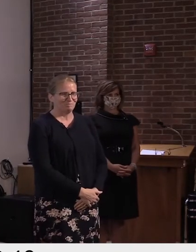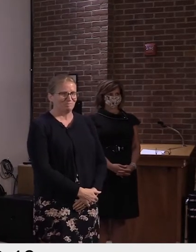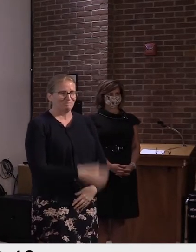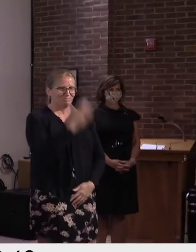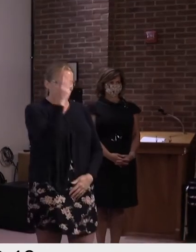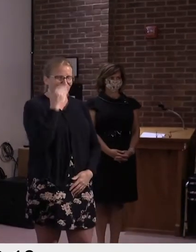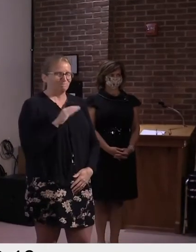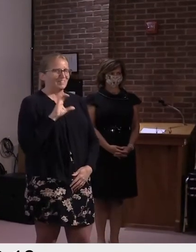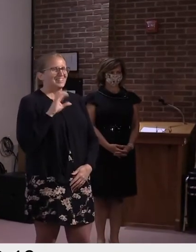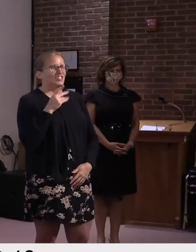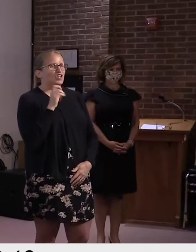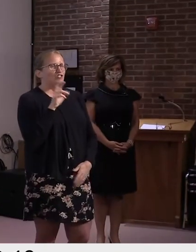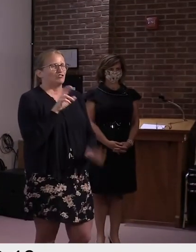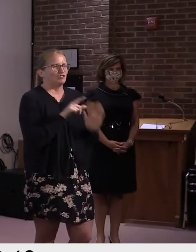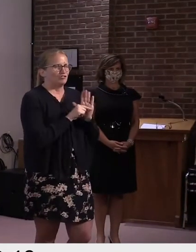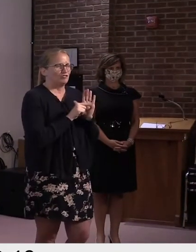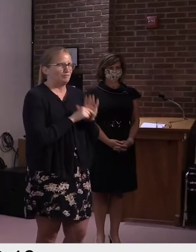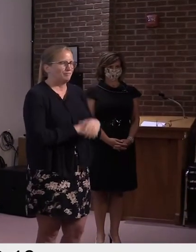Sean, the Chester Telegraph.